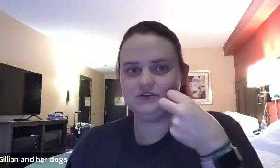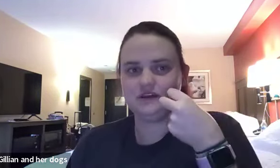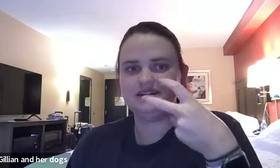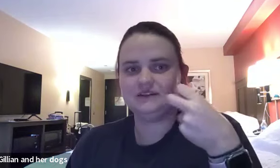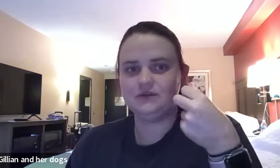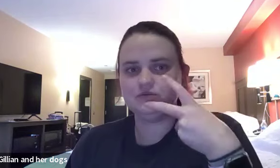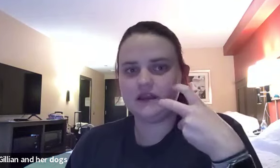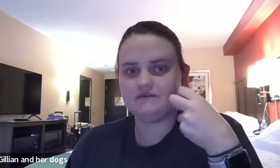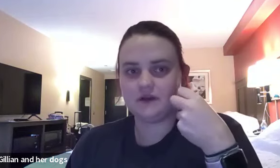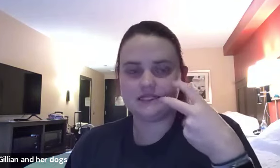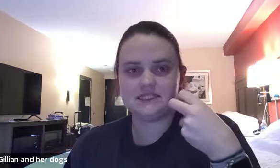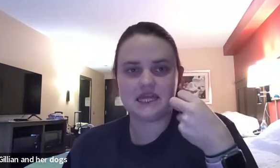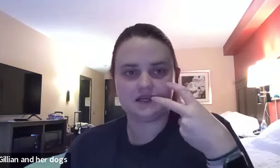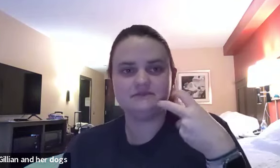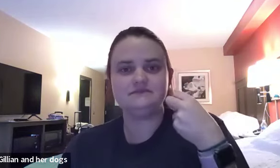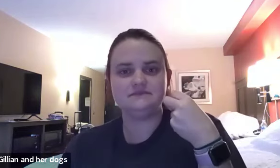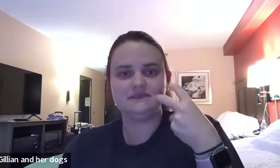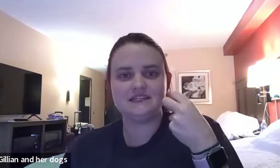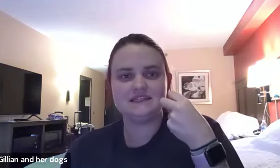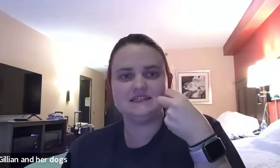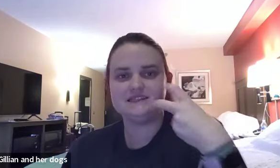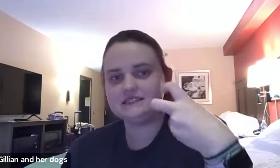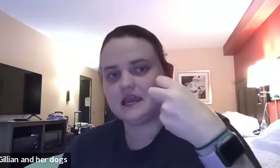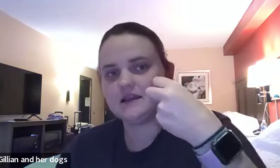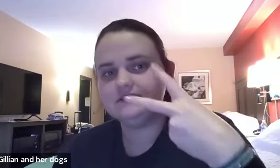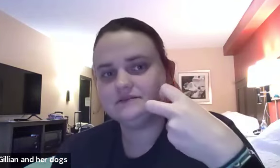like right in front. Snack, snack.